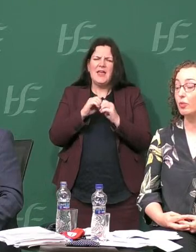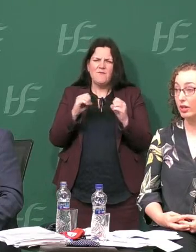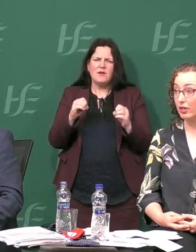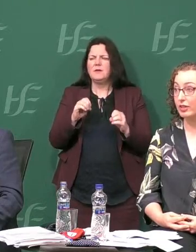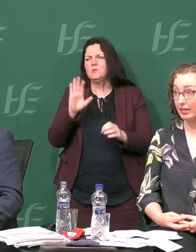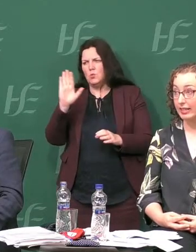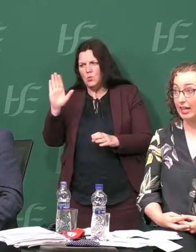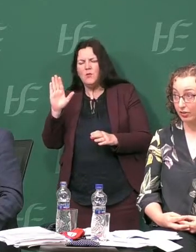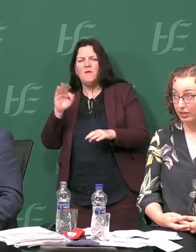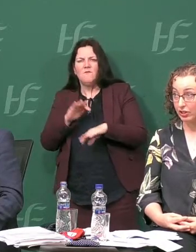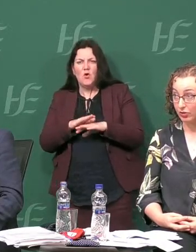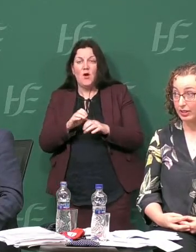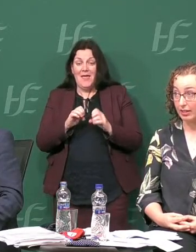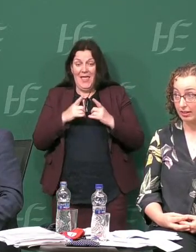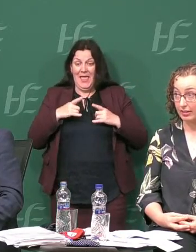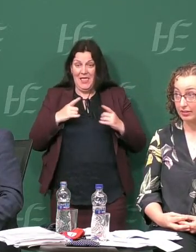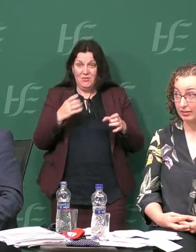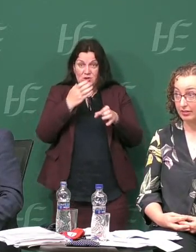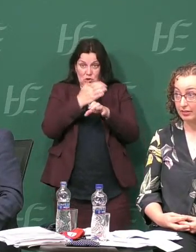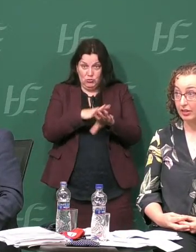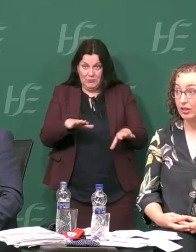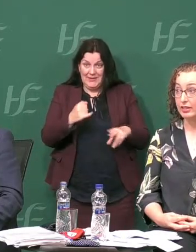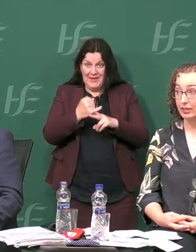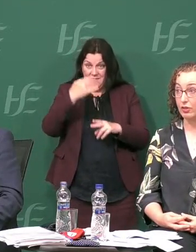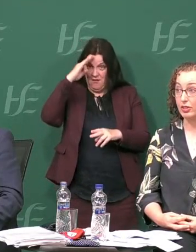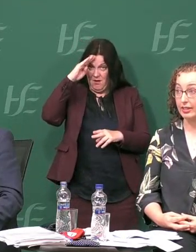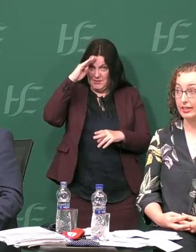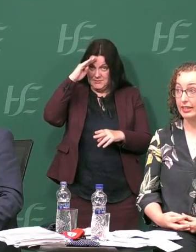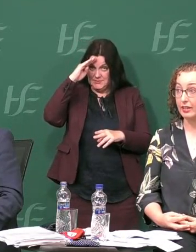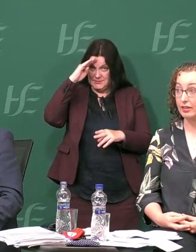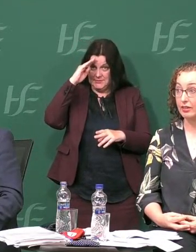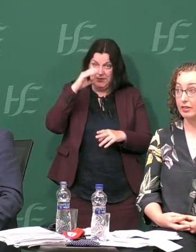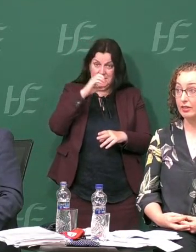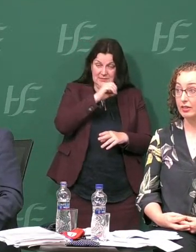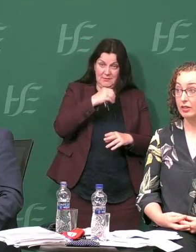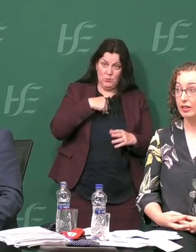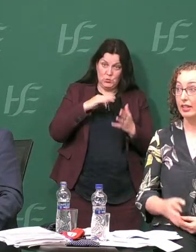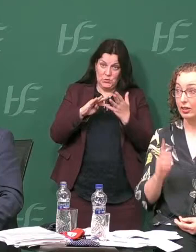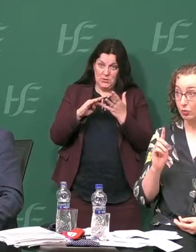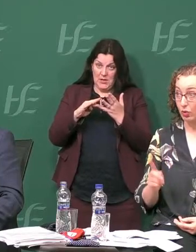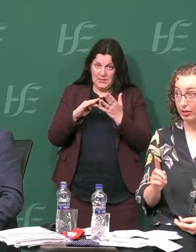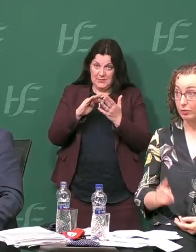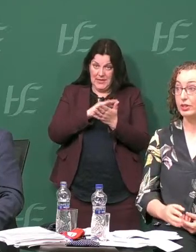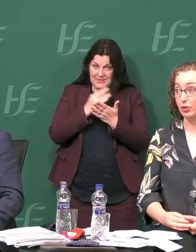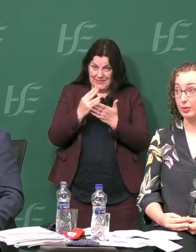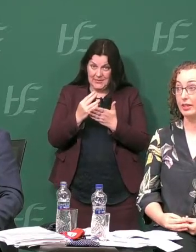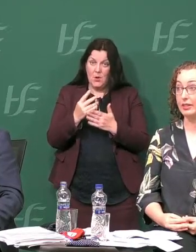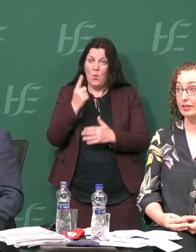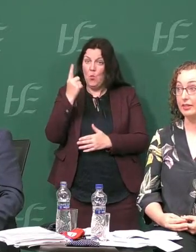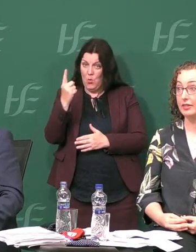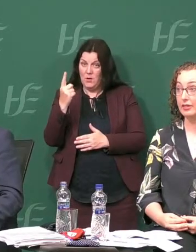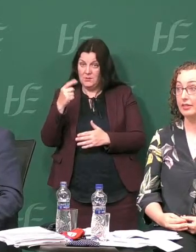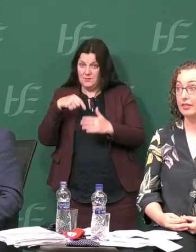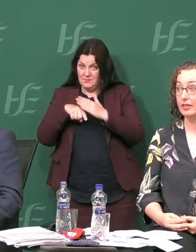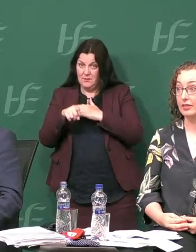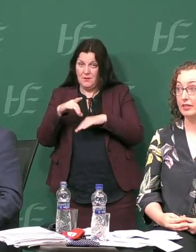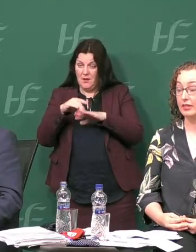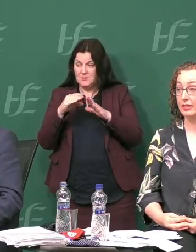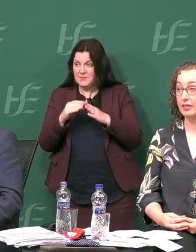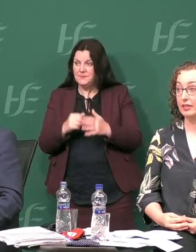for those? every 100,000 healthy children in Ireland, 0 to 19, it's one was hospitalised.